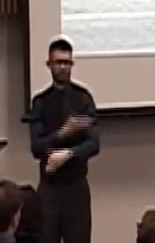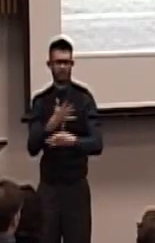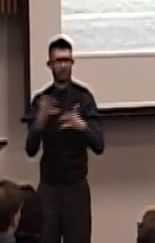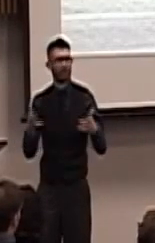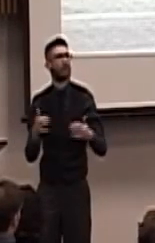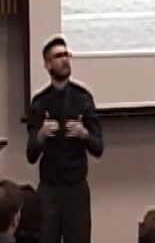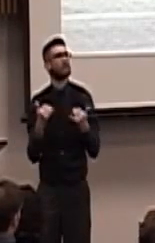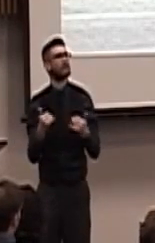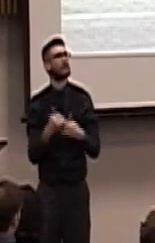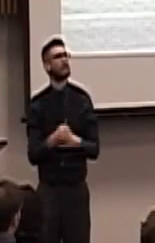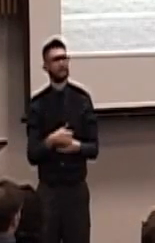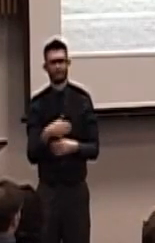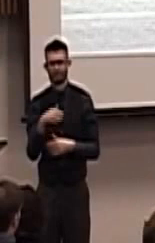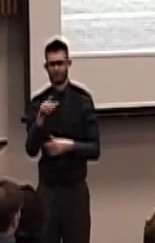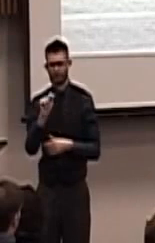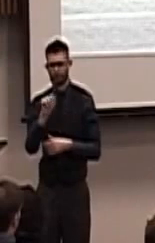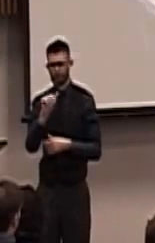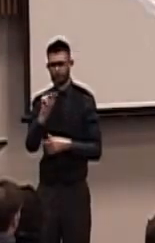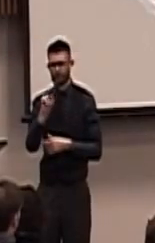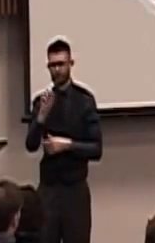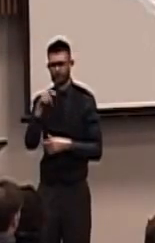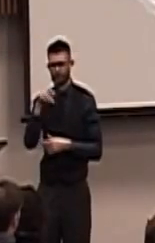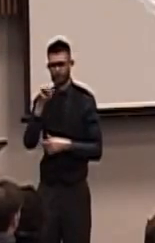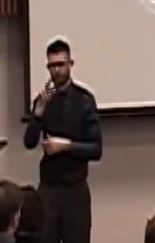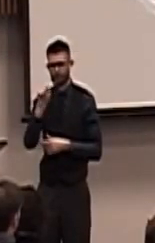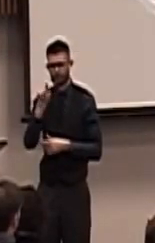Transportation is whatever you can find.